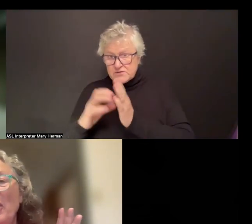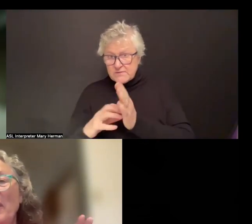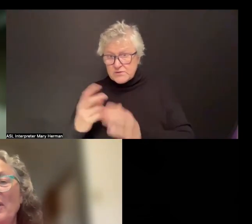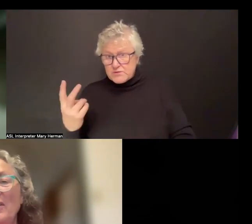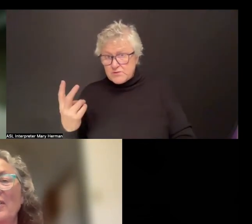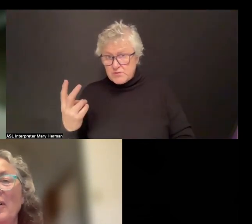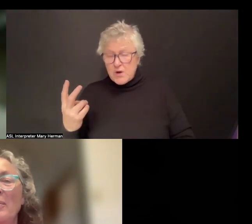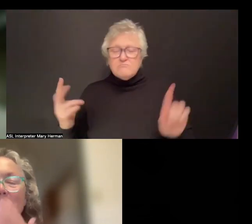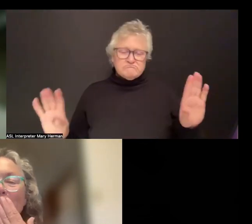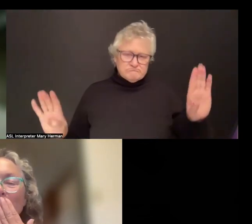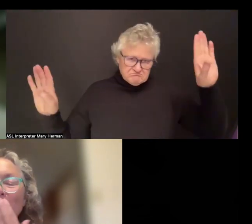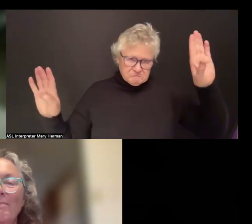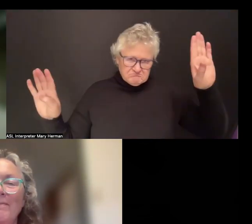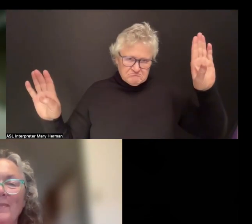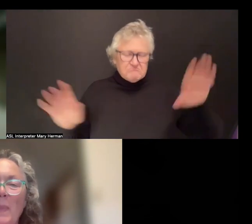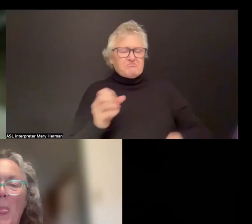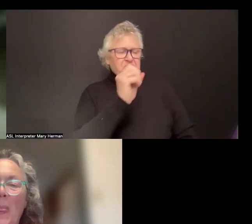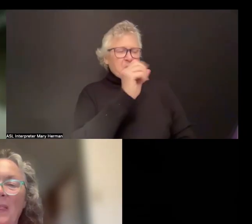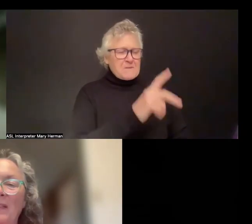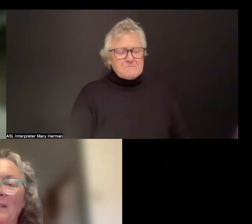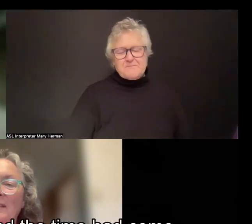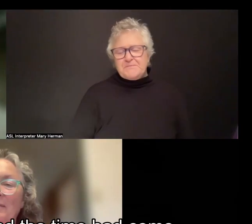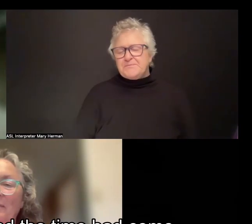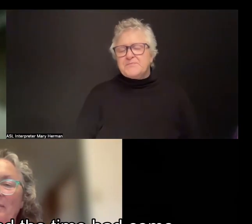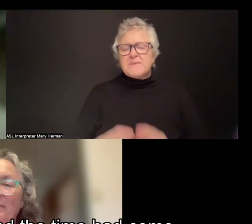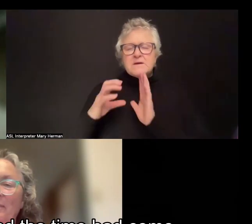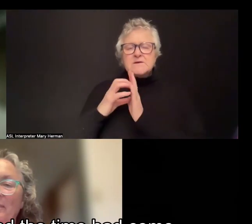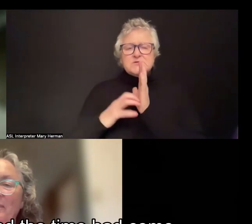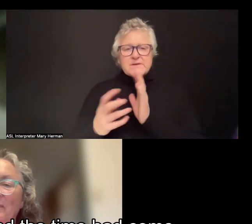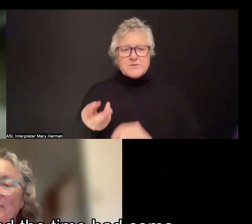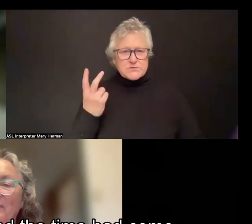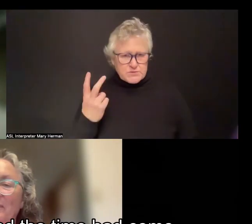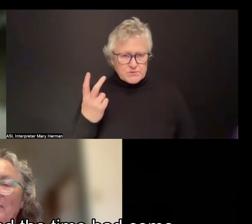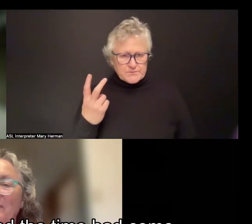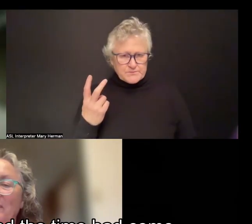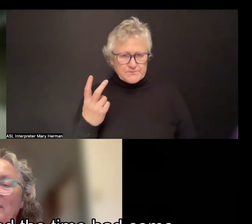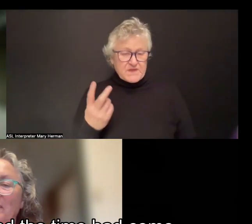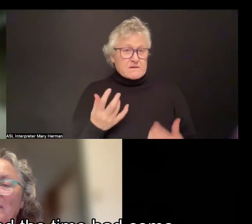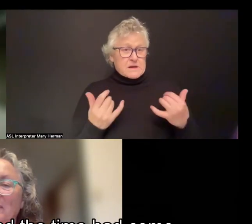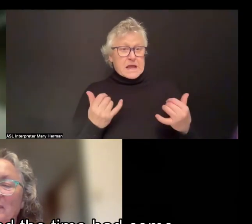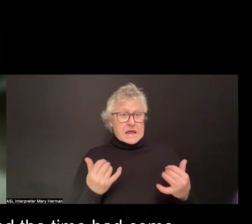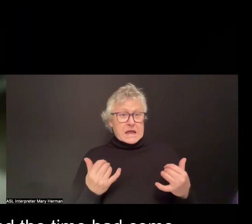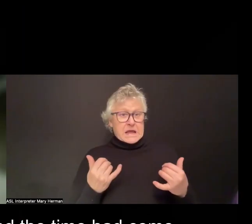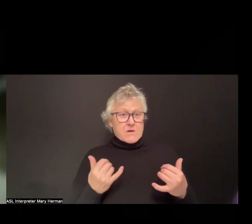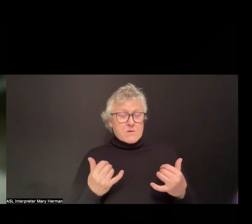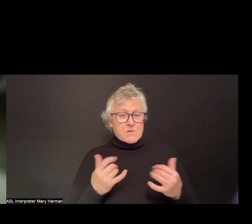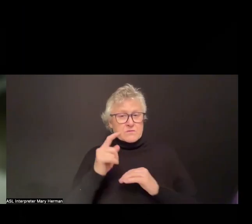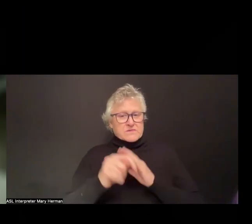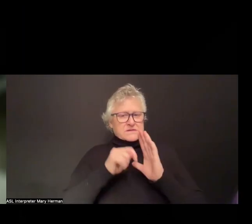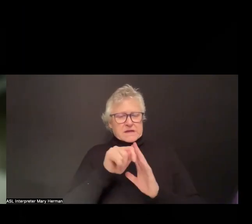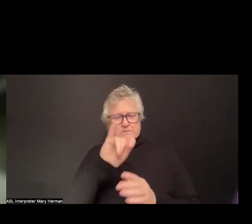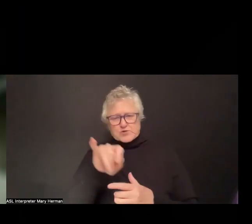Okay, all right. Chapter 2. Then it was July, and the time had come for them to die.